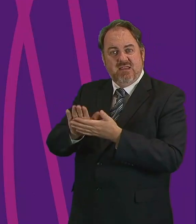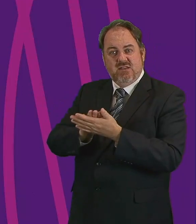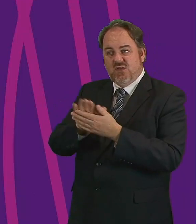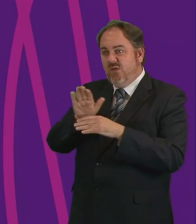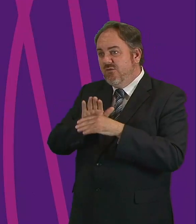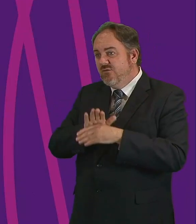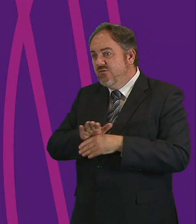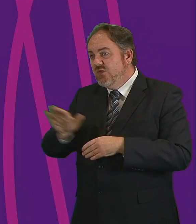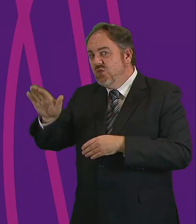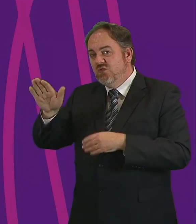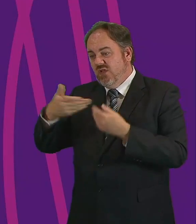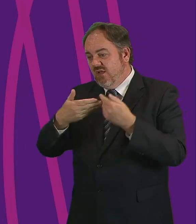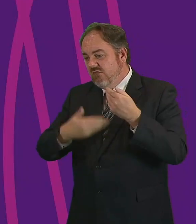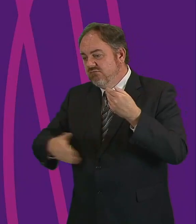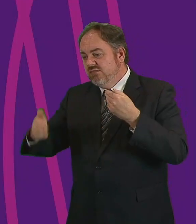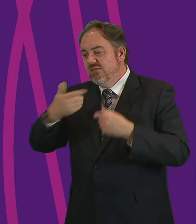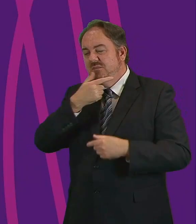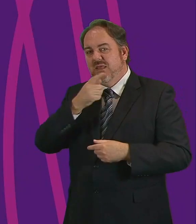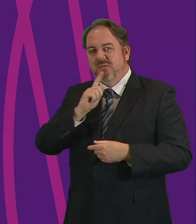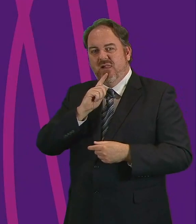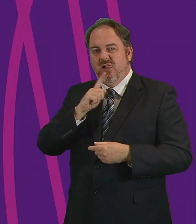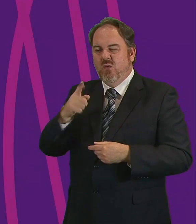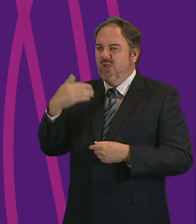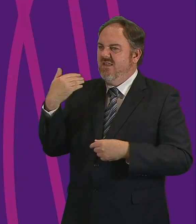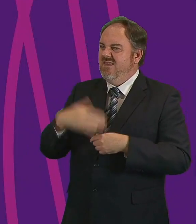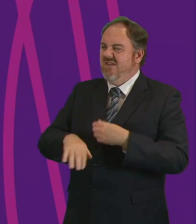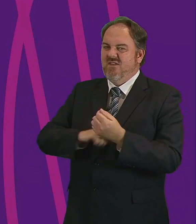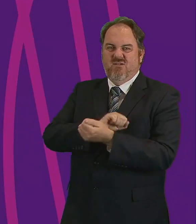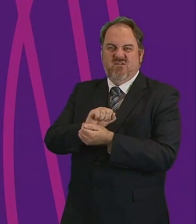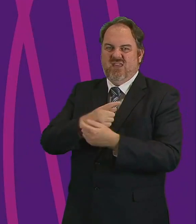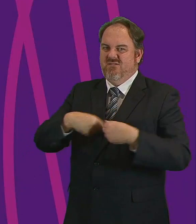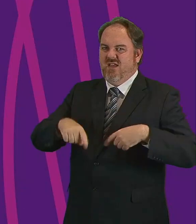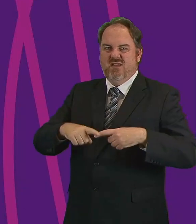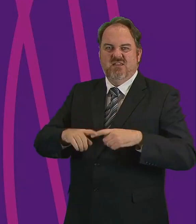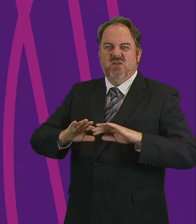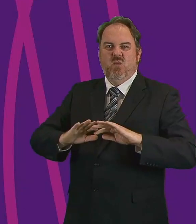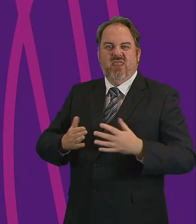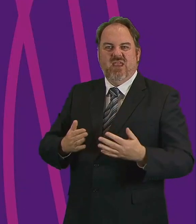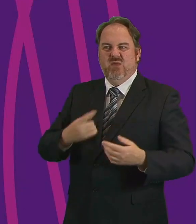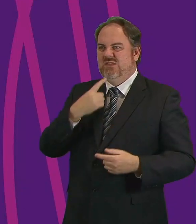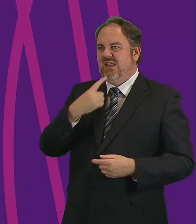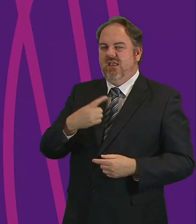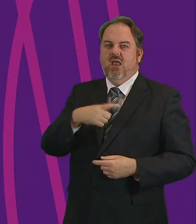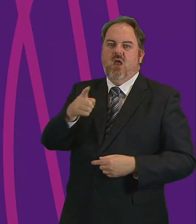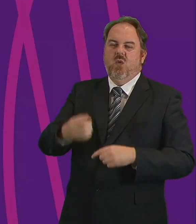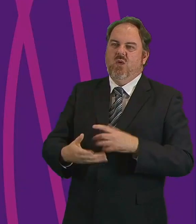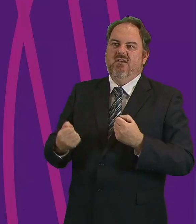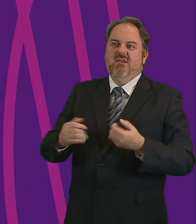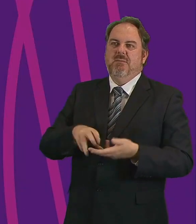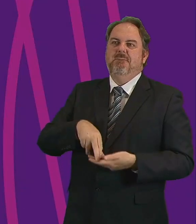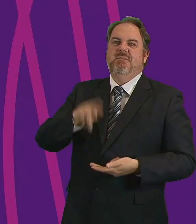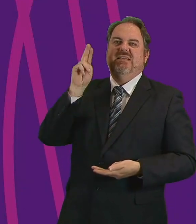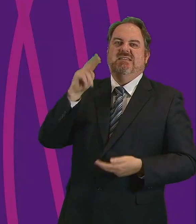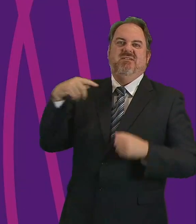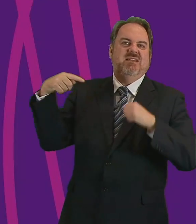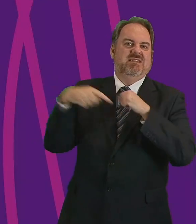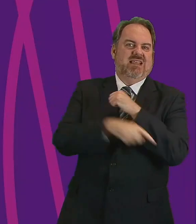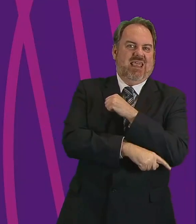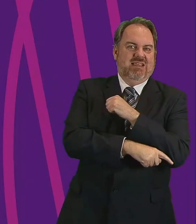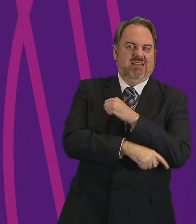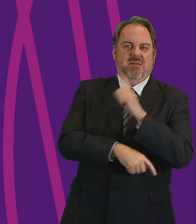never forgive us if we leave them a massive debt without also leaving them a better country,